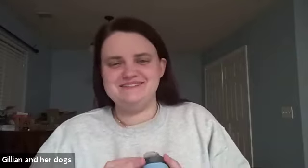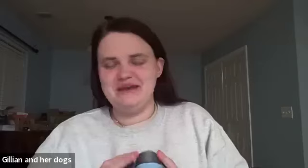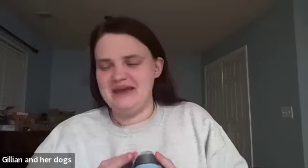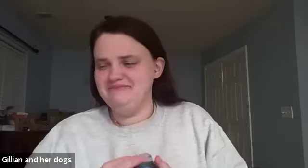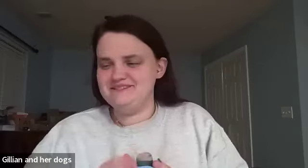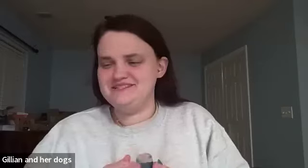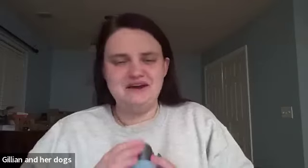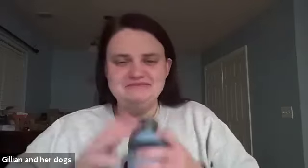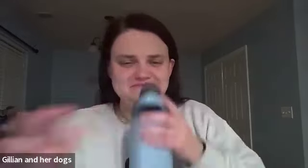That's okay. So,